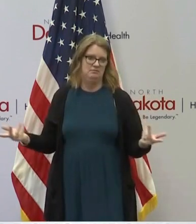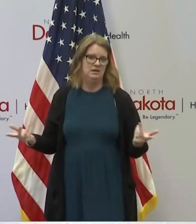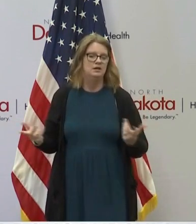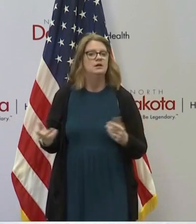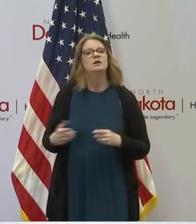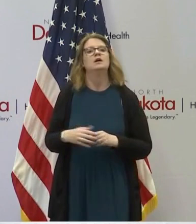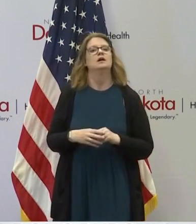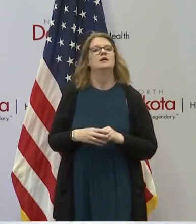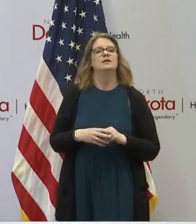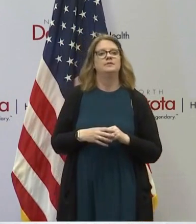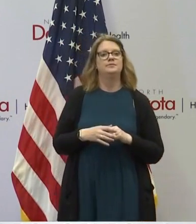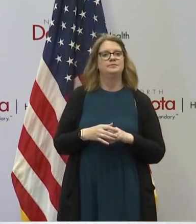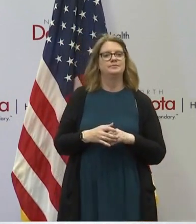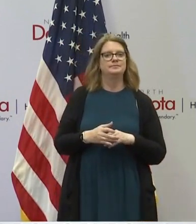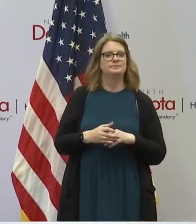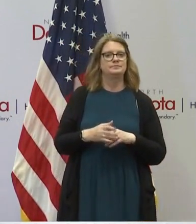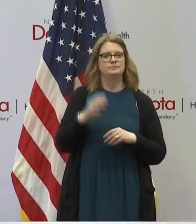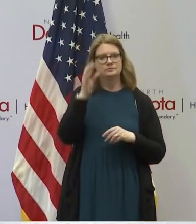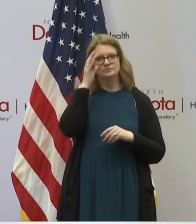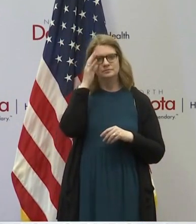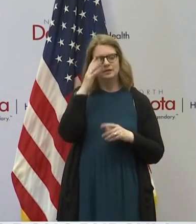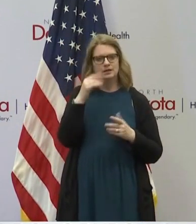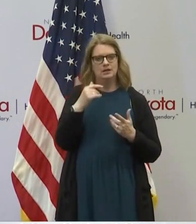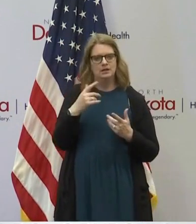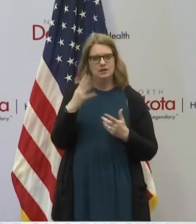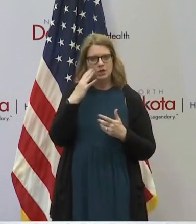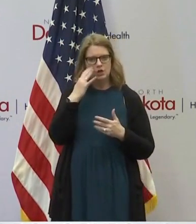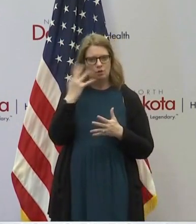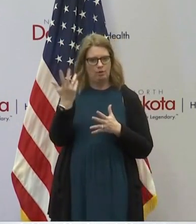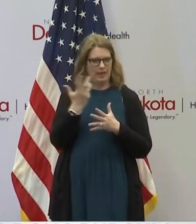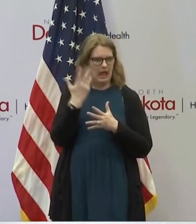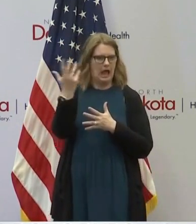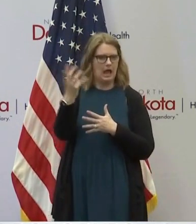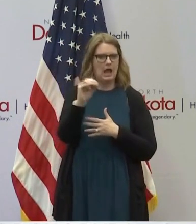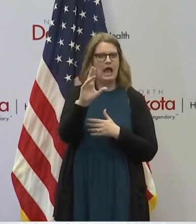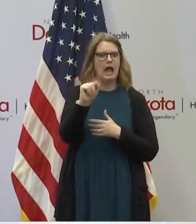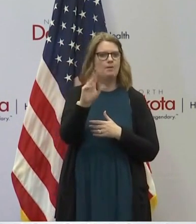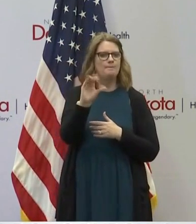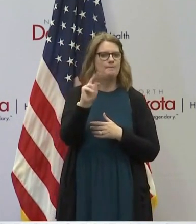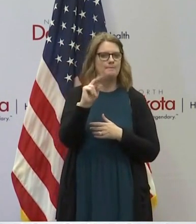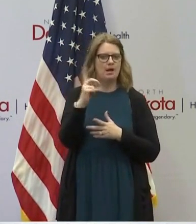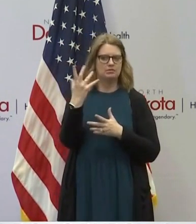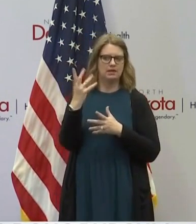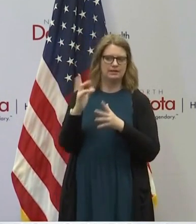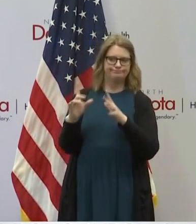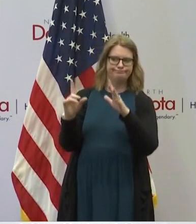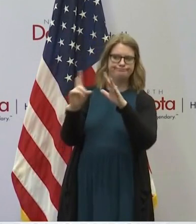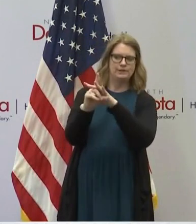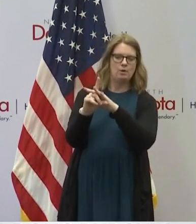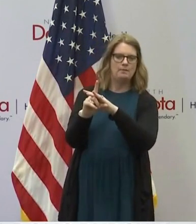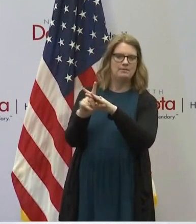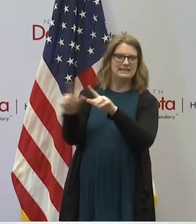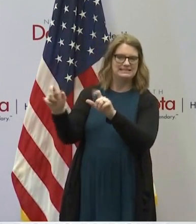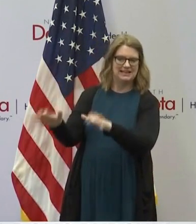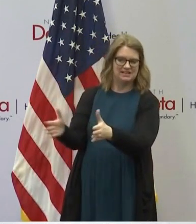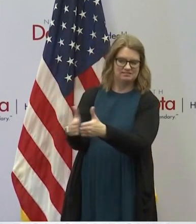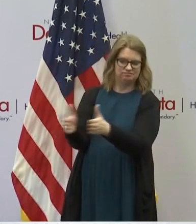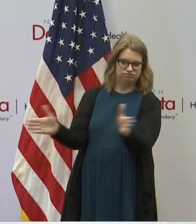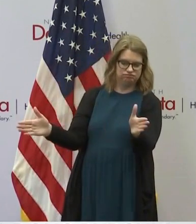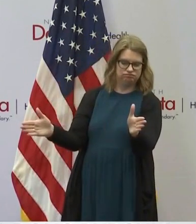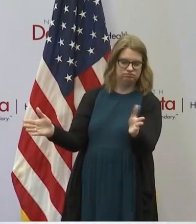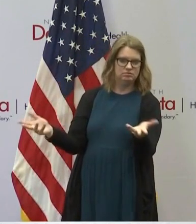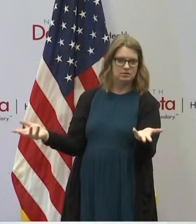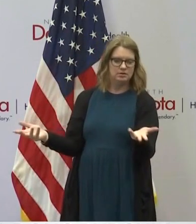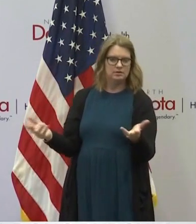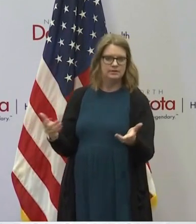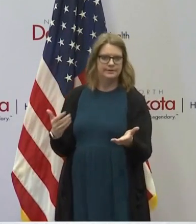trying to drive towards from what I'll call the outbound testing, that we wanted to have as much